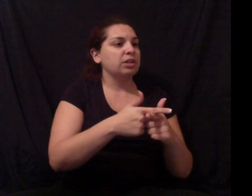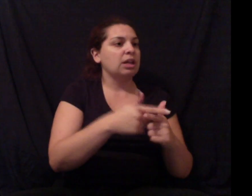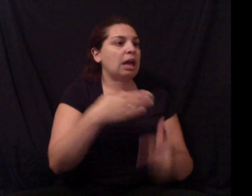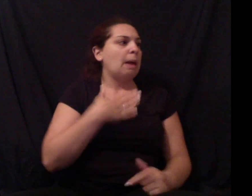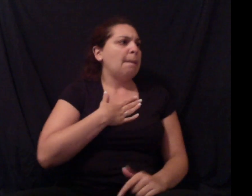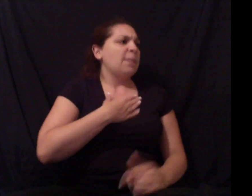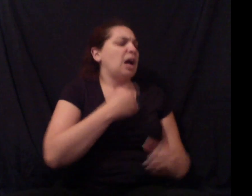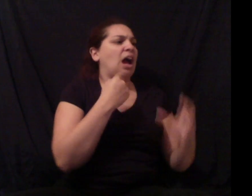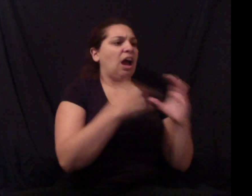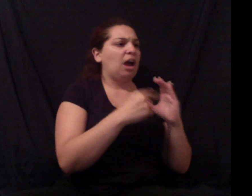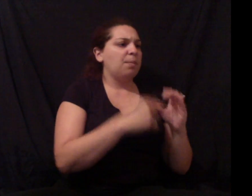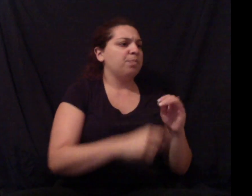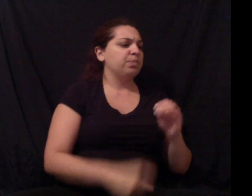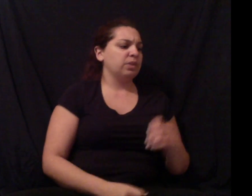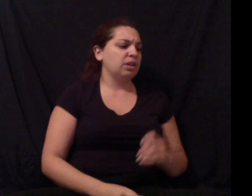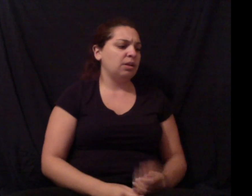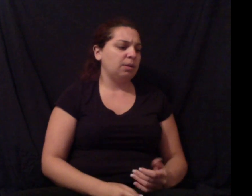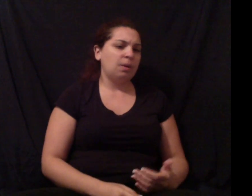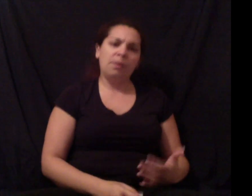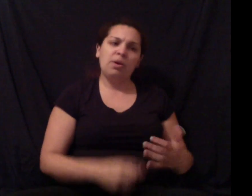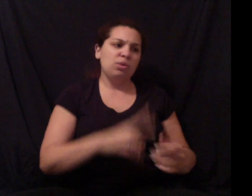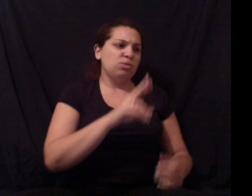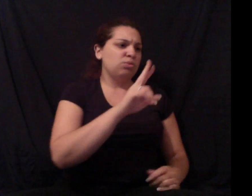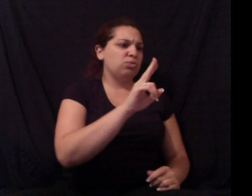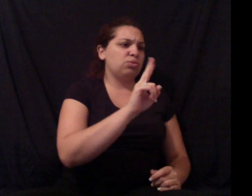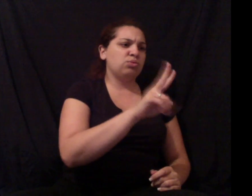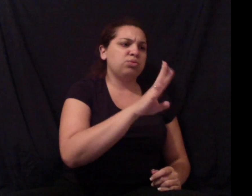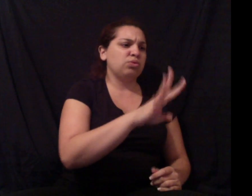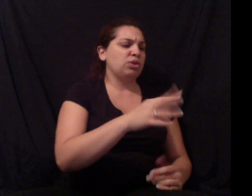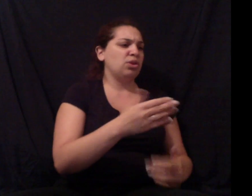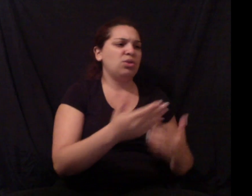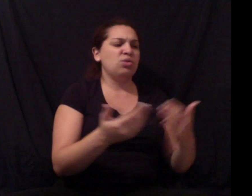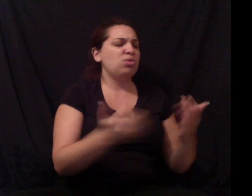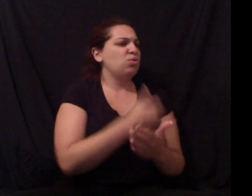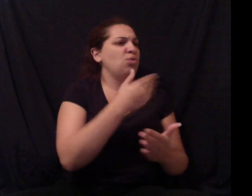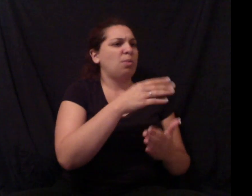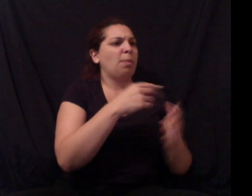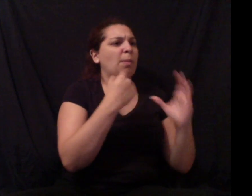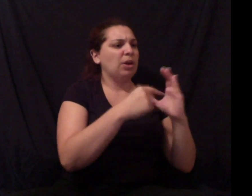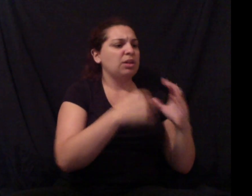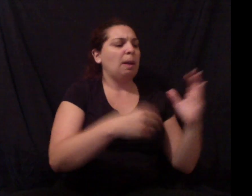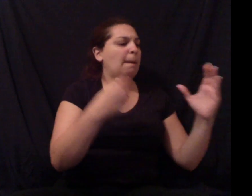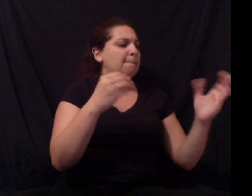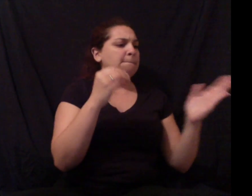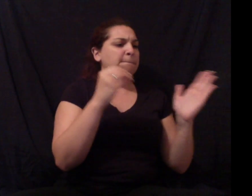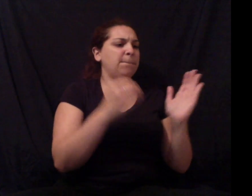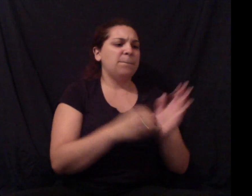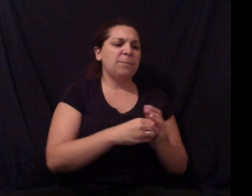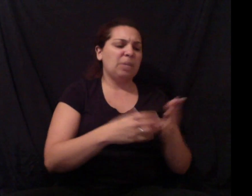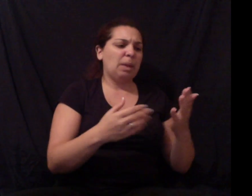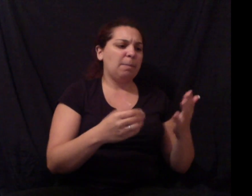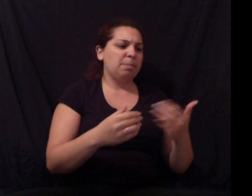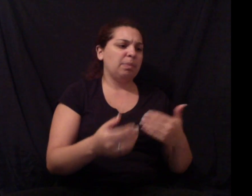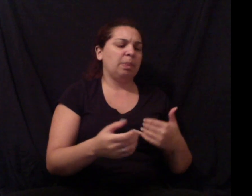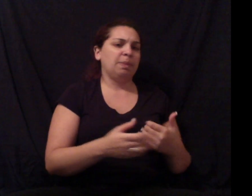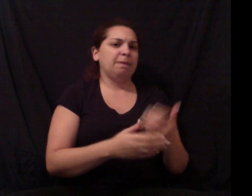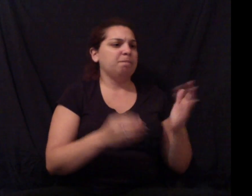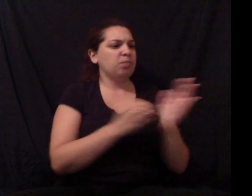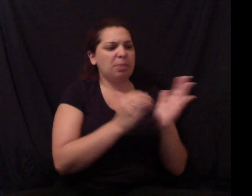And my email just like all of a sudden had like 24 new messages. I was like, what? My Gmail and I was like, so-and-so